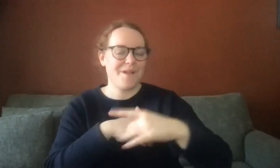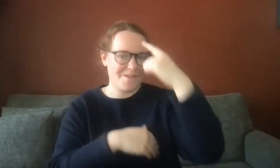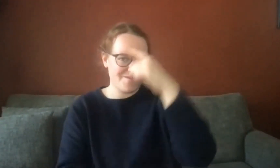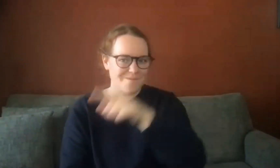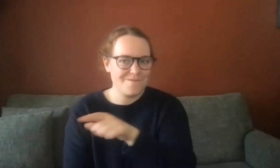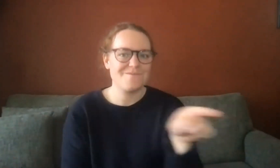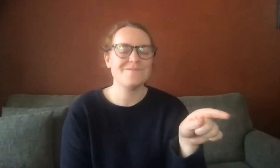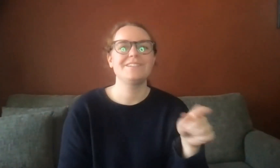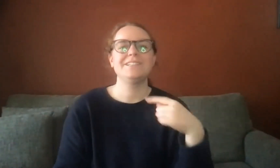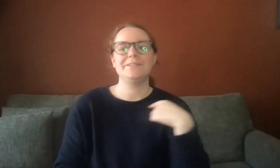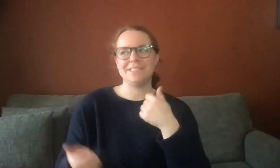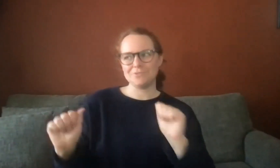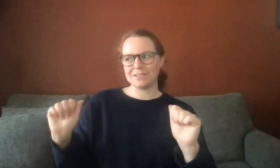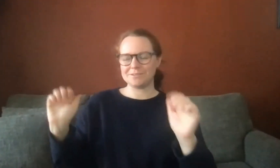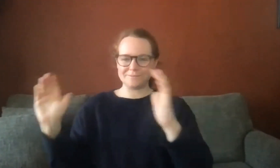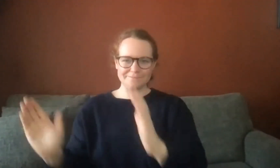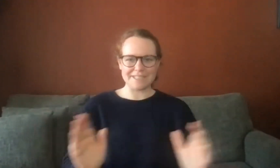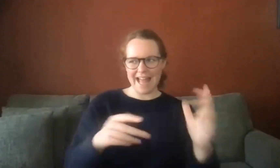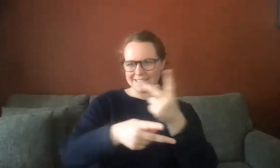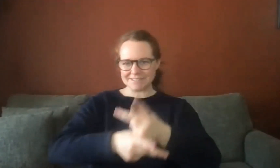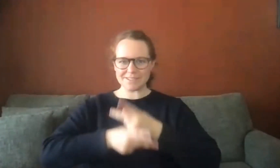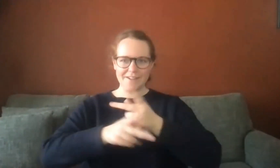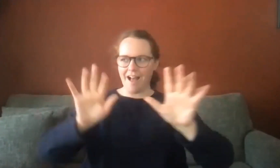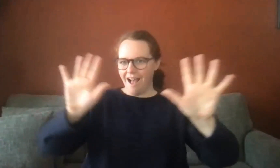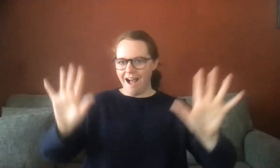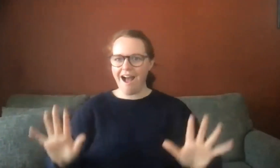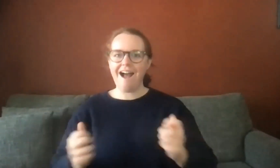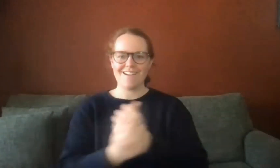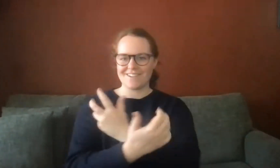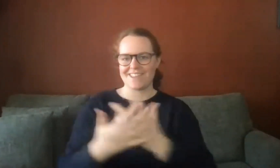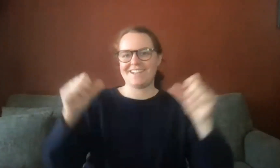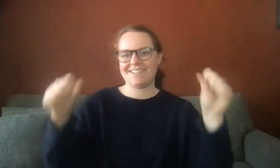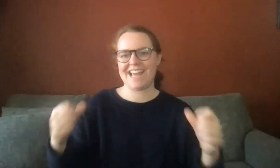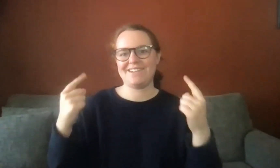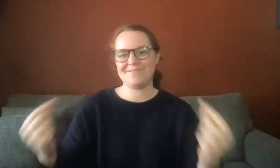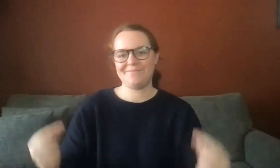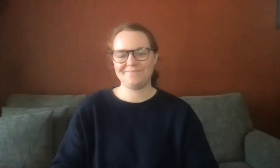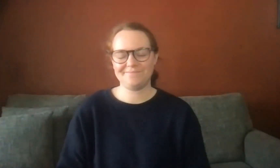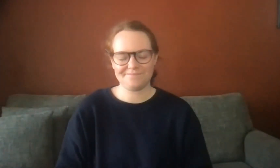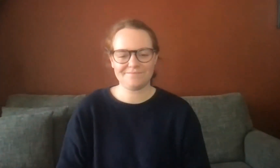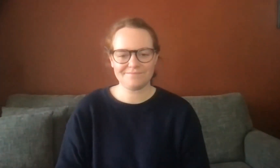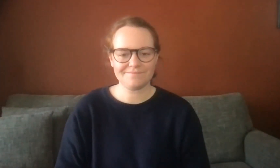to plan that out to make sure that you can access all of the programs and services available.